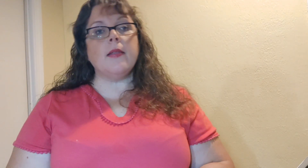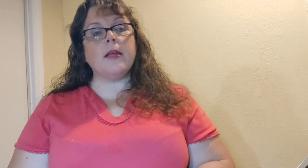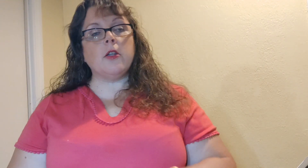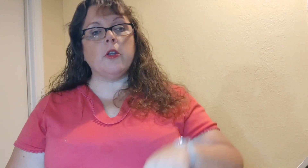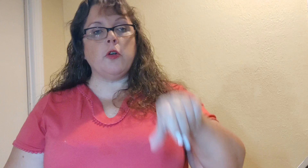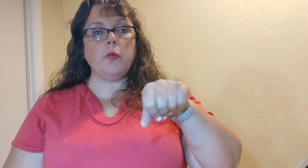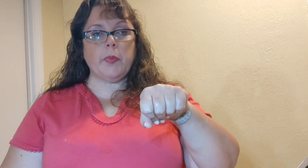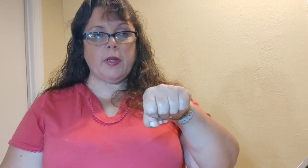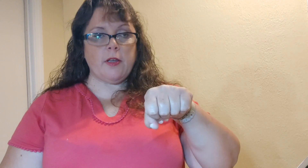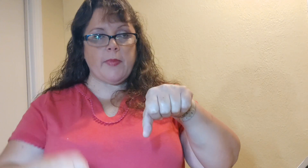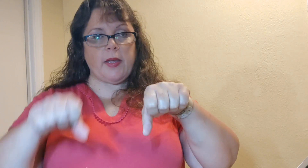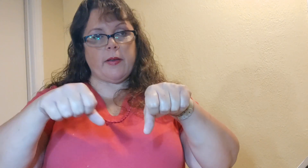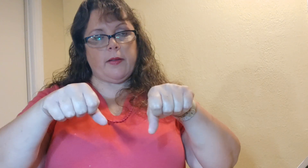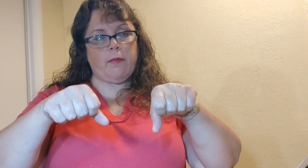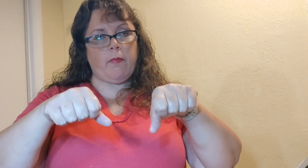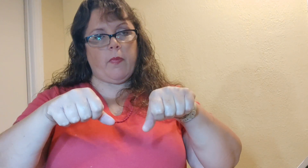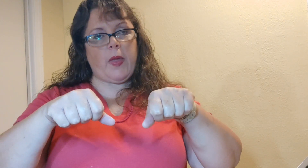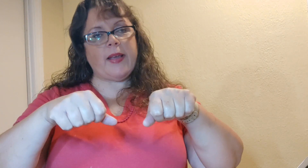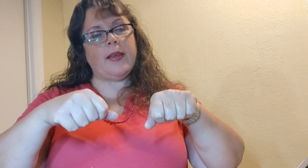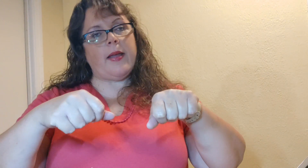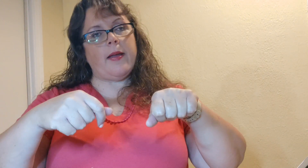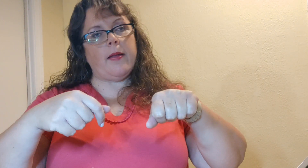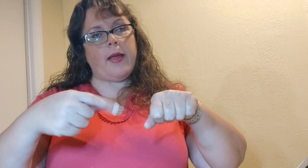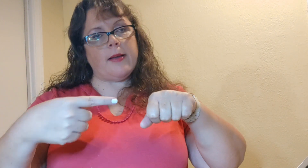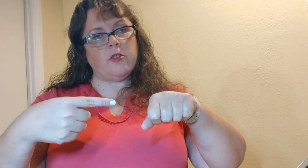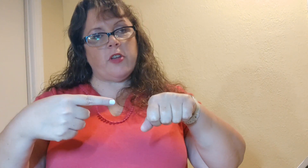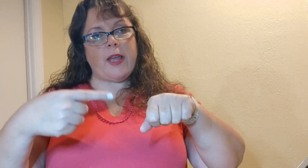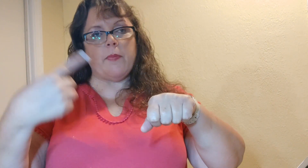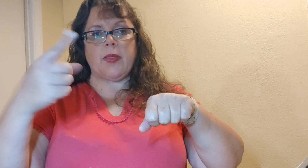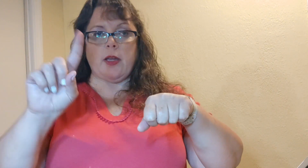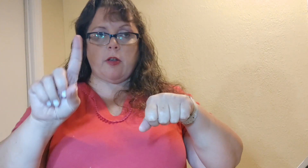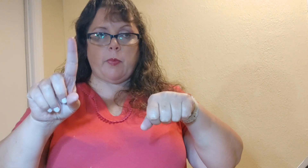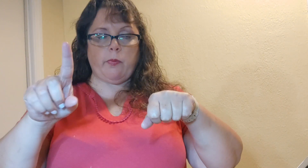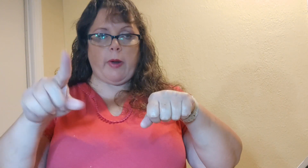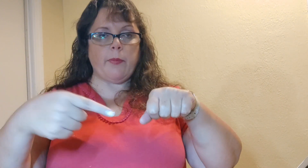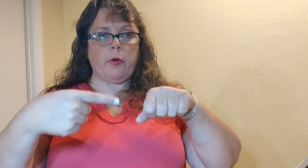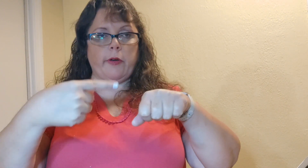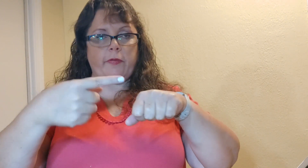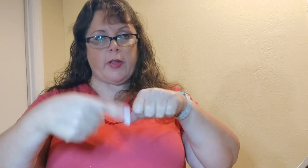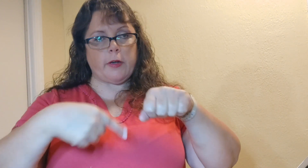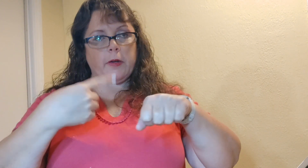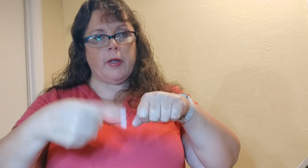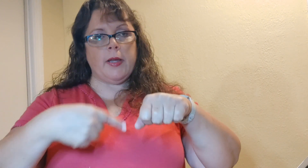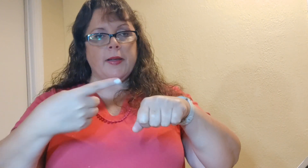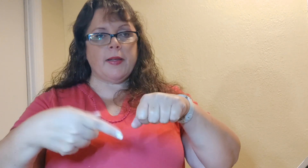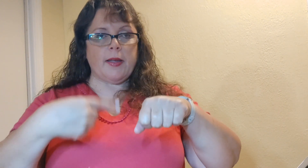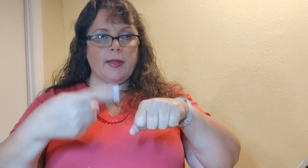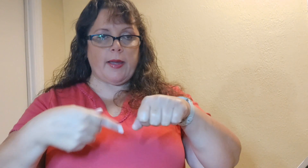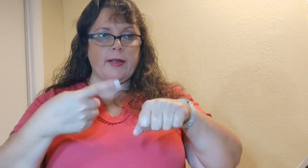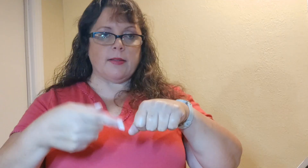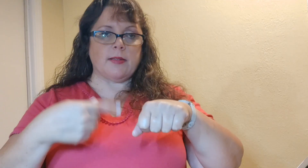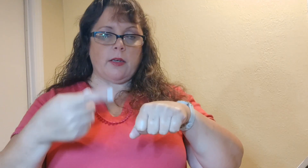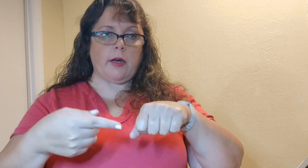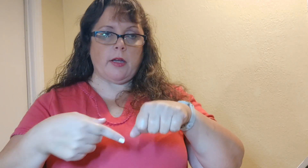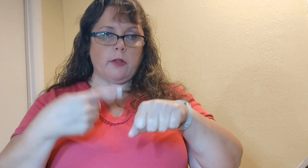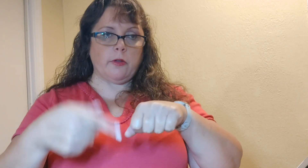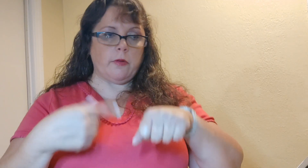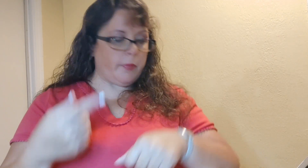And then loop, you make like an S shape, but then your right pointer finger, and like it's a knot, a loop.